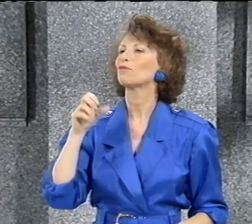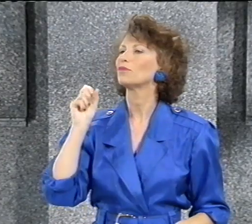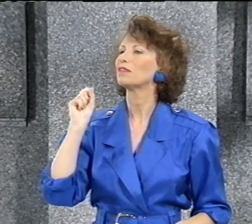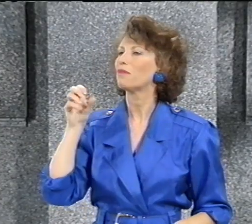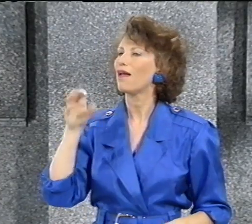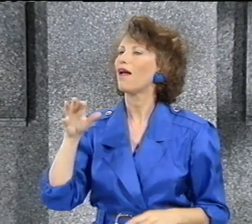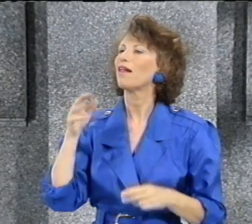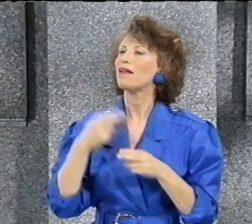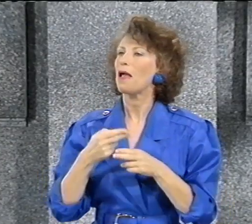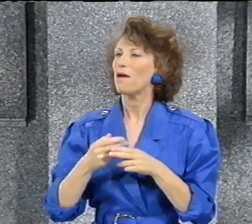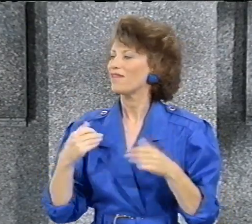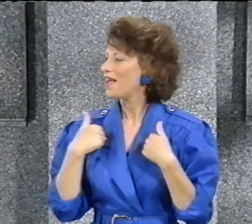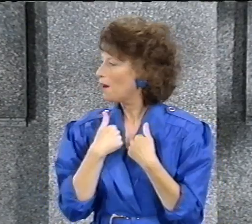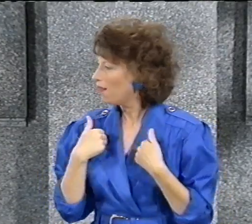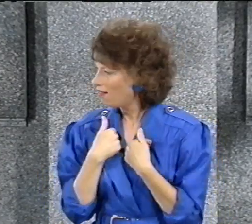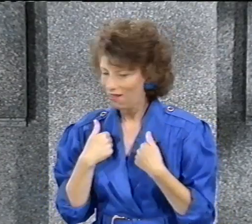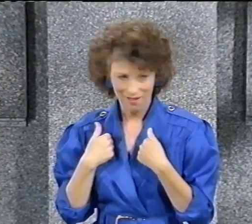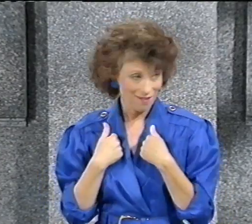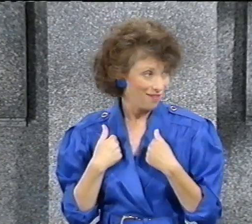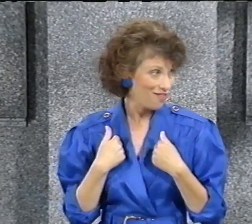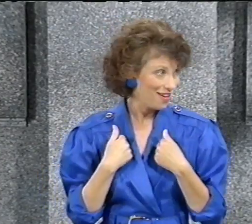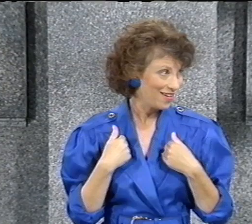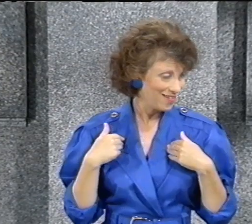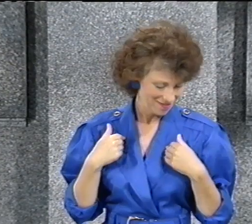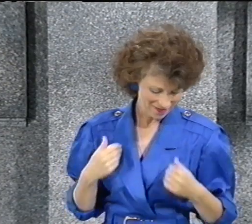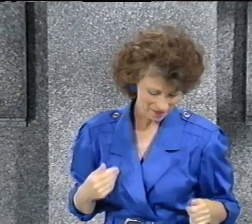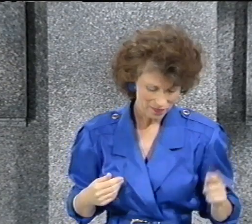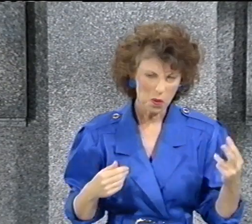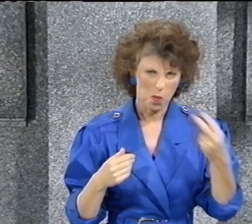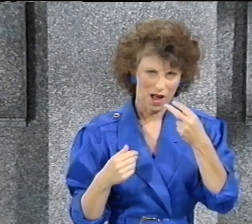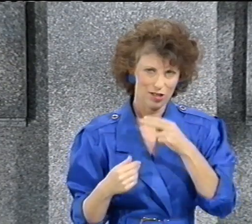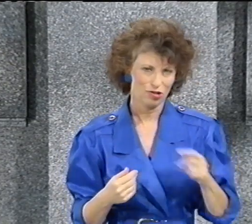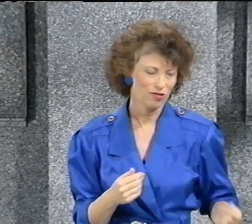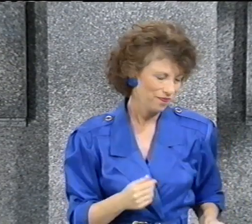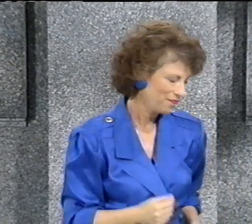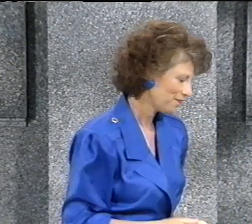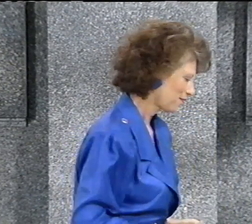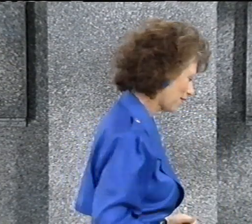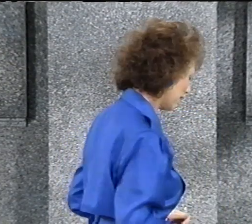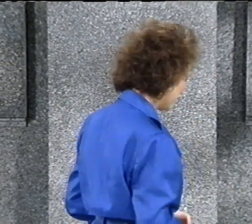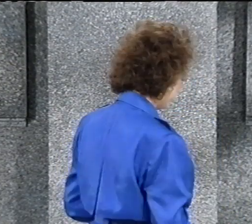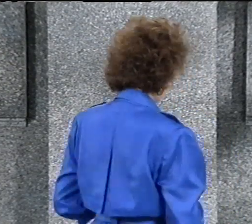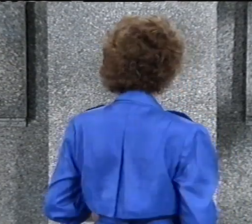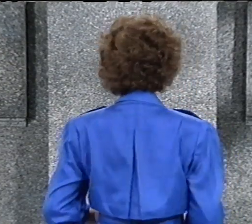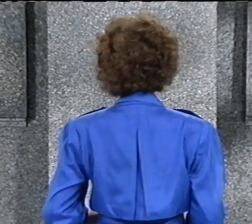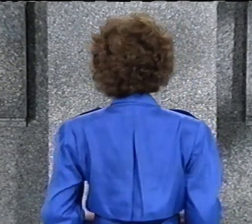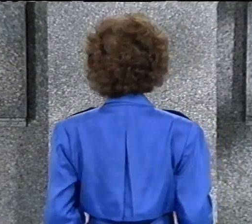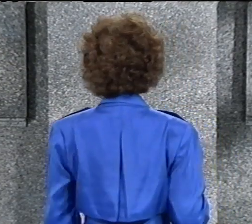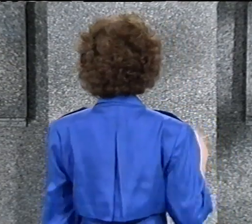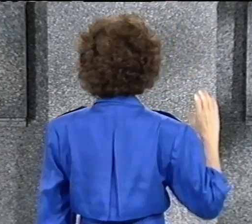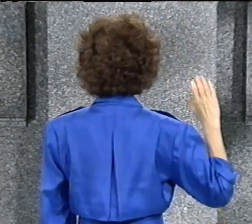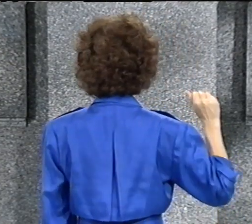Let me demonstrate. I'm going to spell the name of an animal and show you that you can read it from behind. Watch.